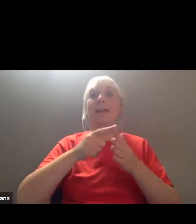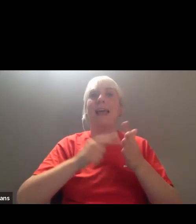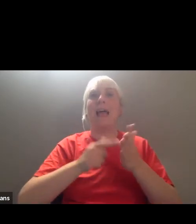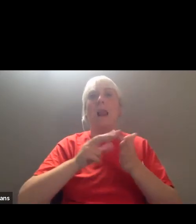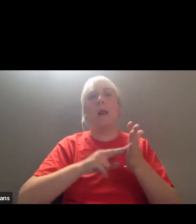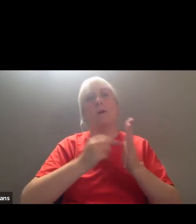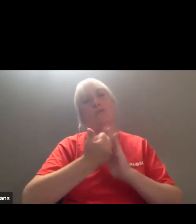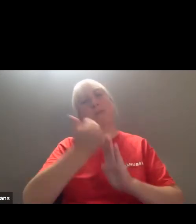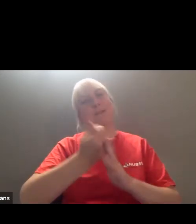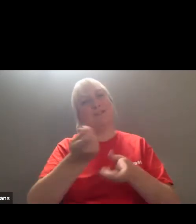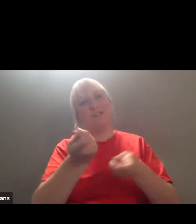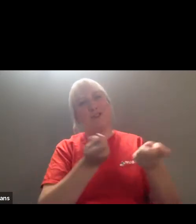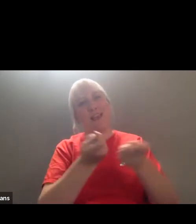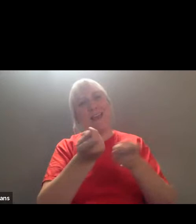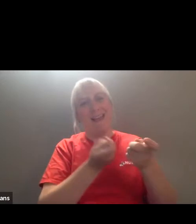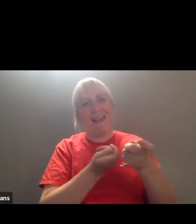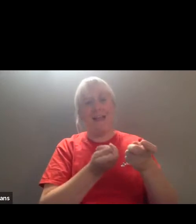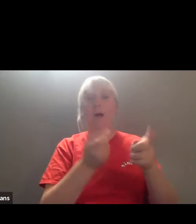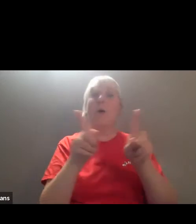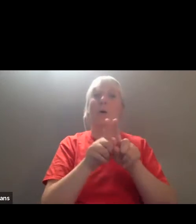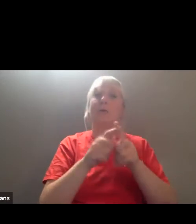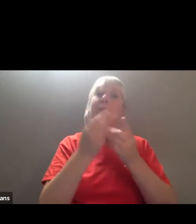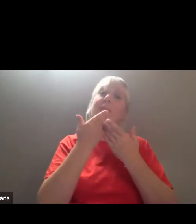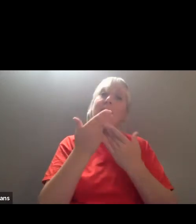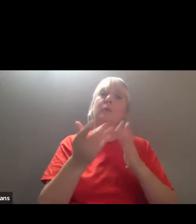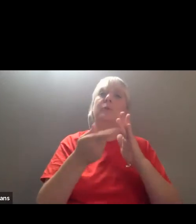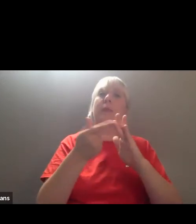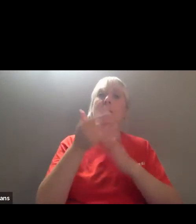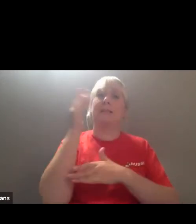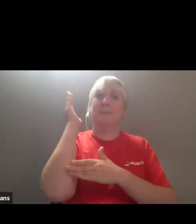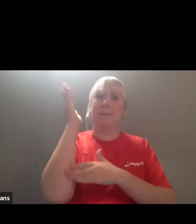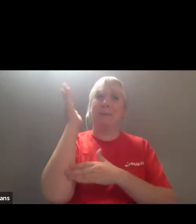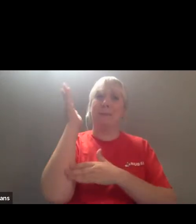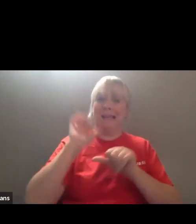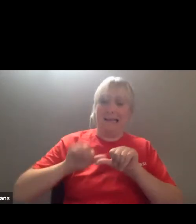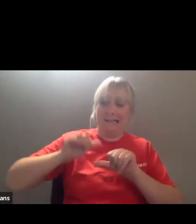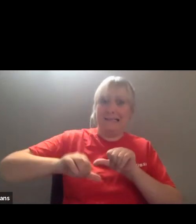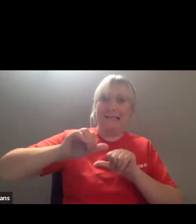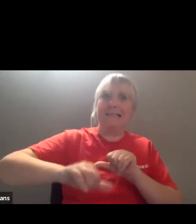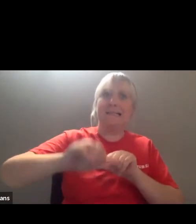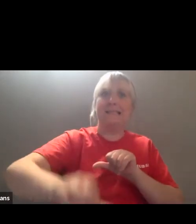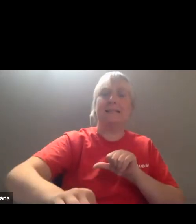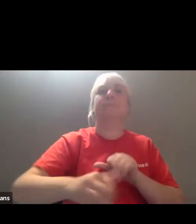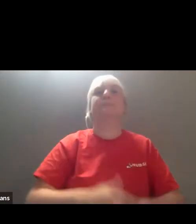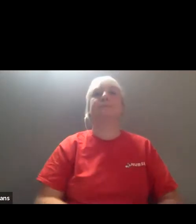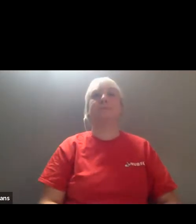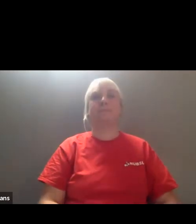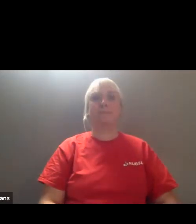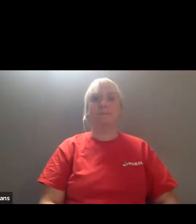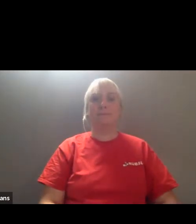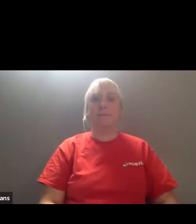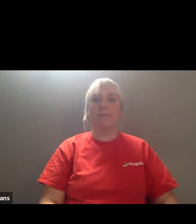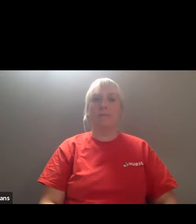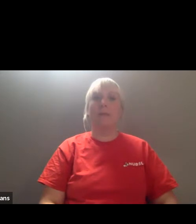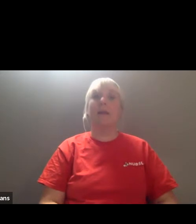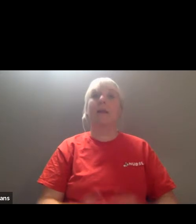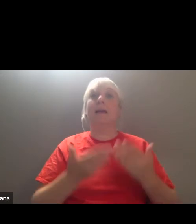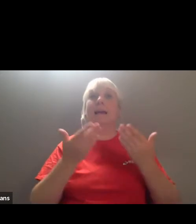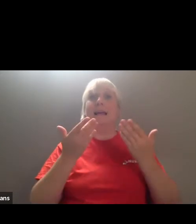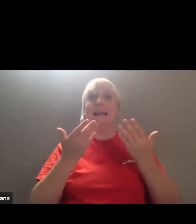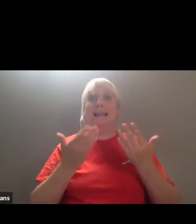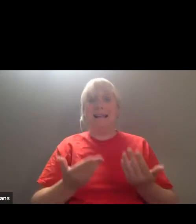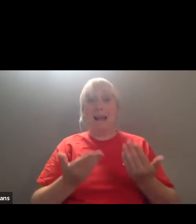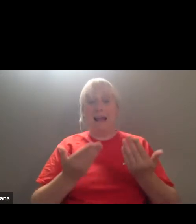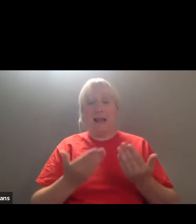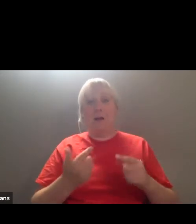And thank you to everyone who's spoken previously. Wow, how do I follow all of that? To be honest, now more than